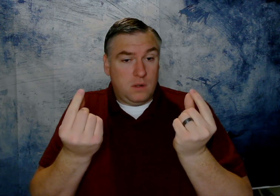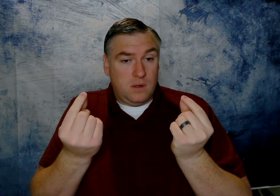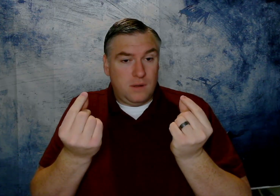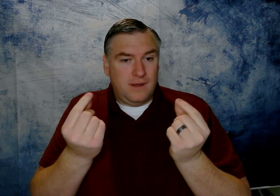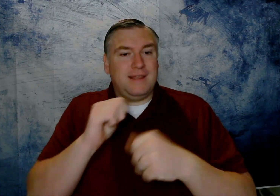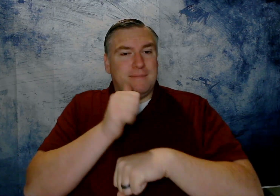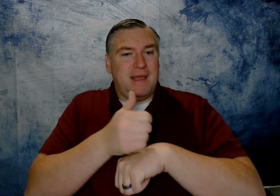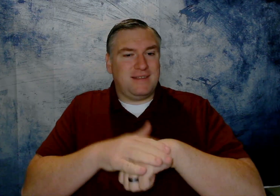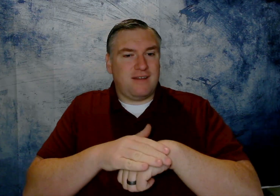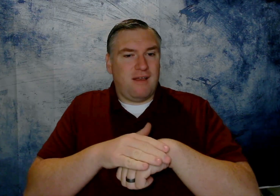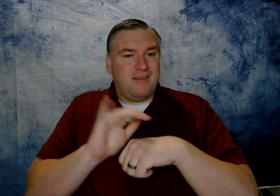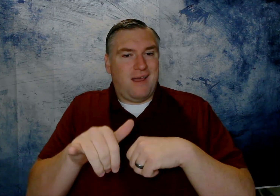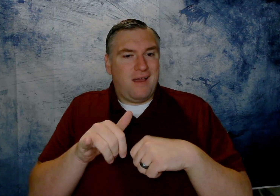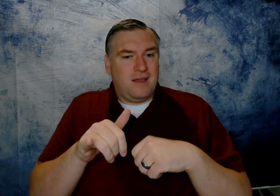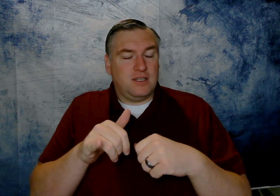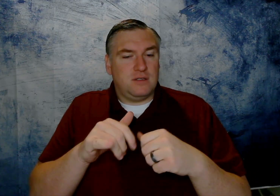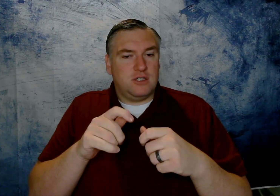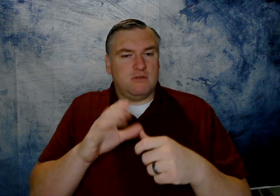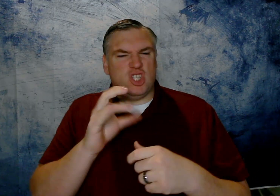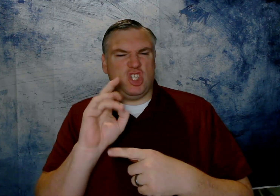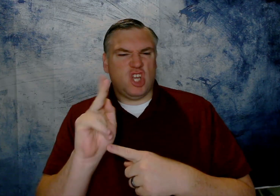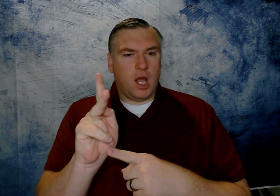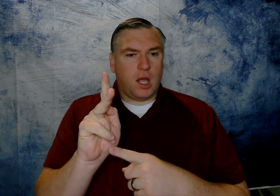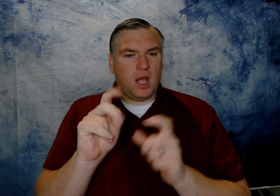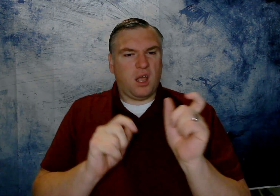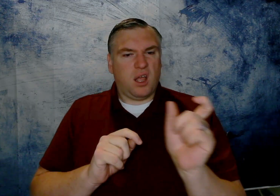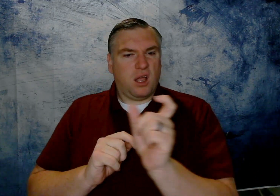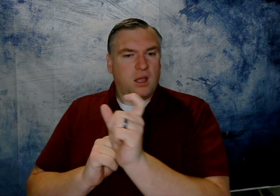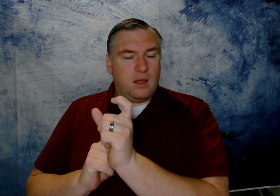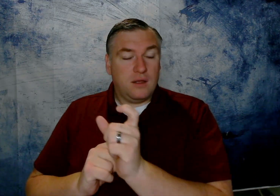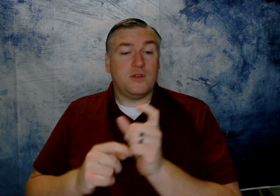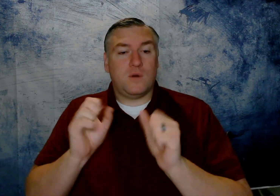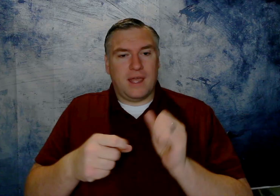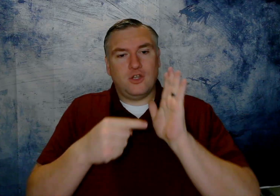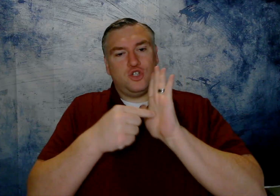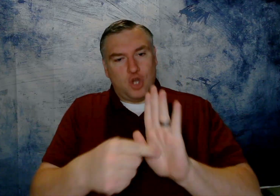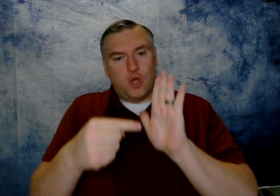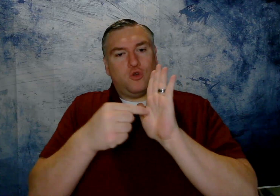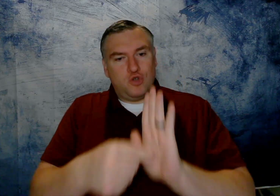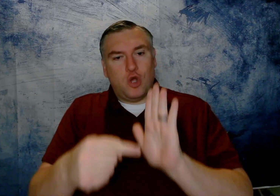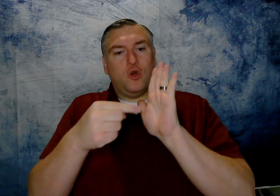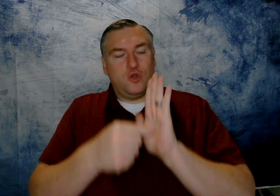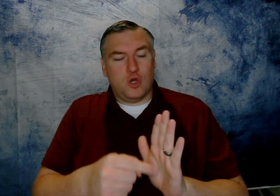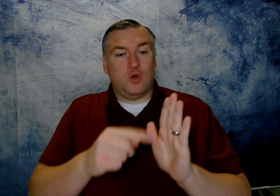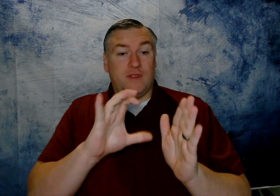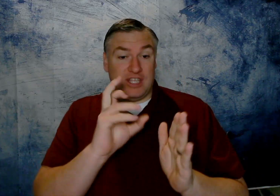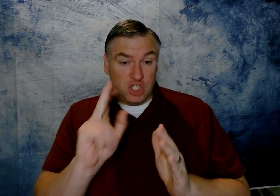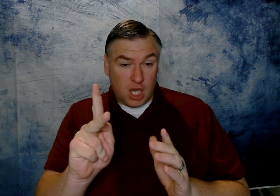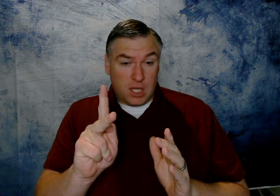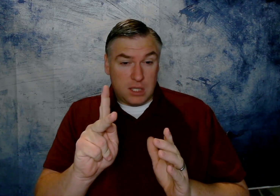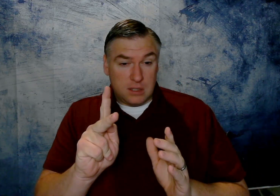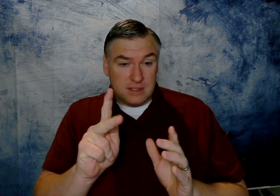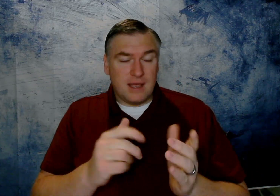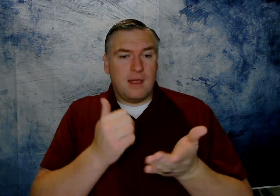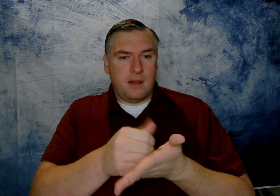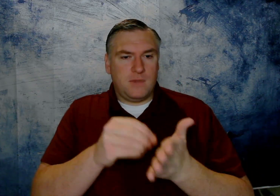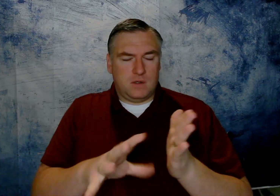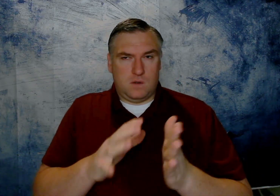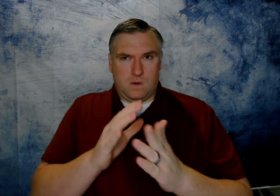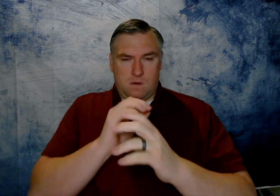their information. So based on that chunk, we can show and model